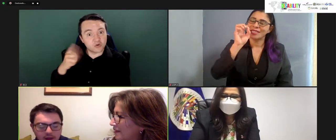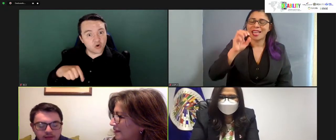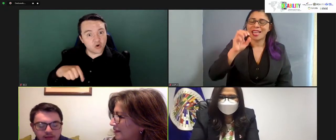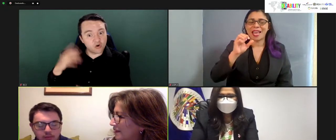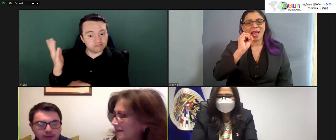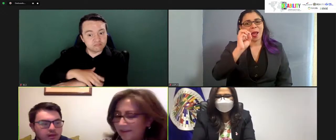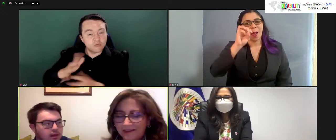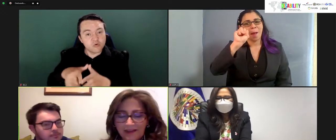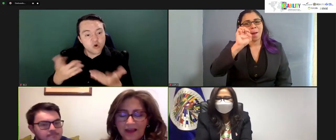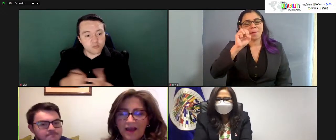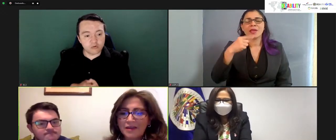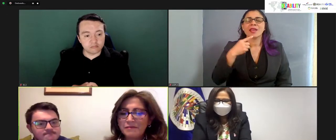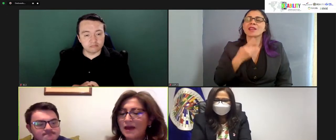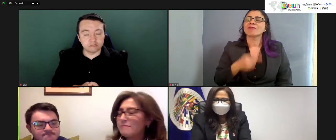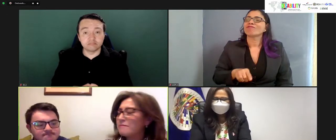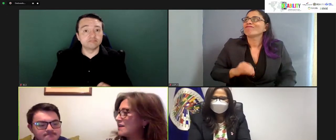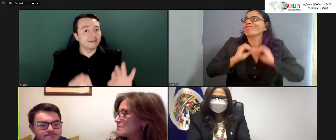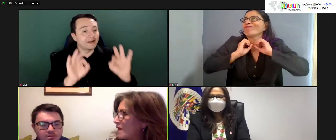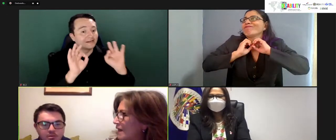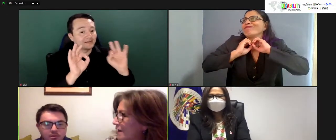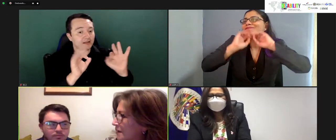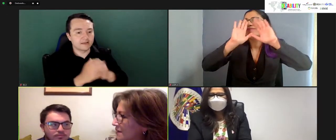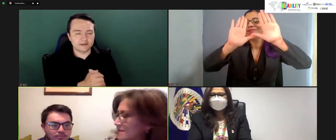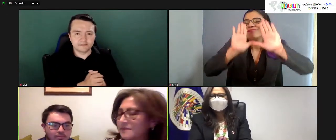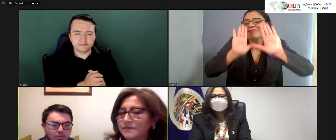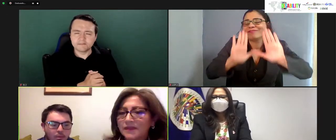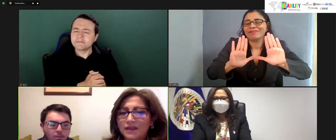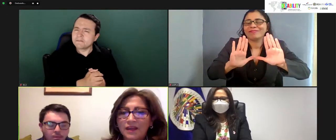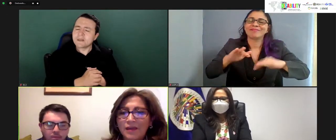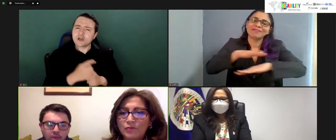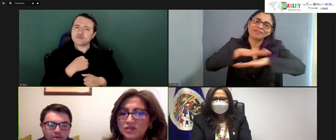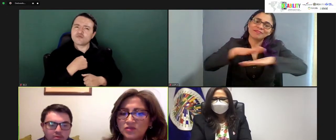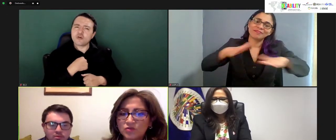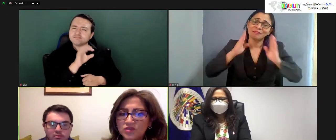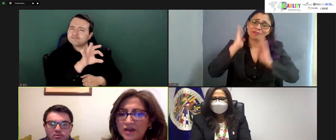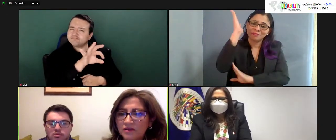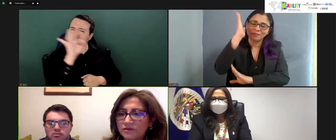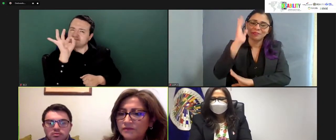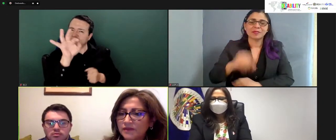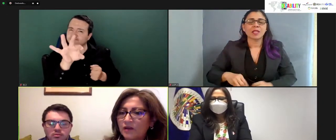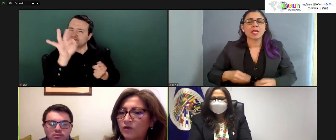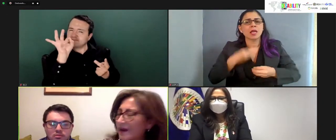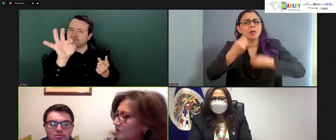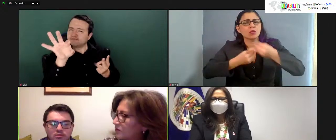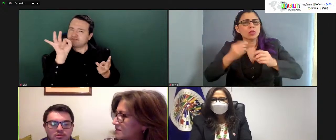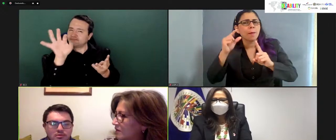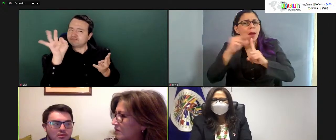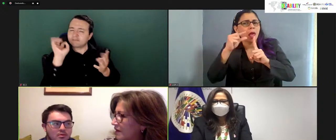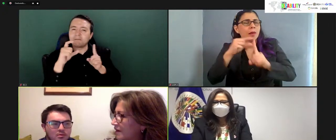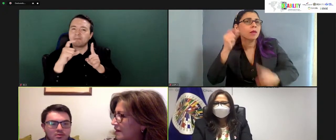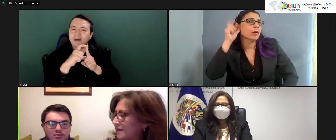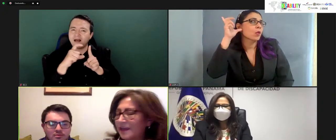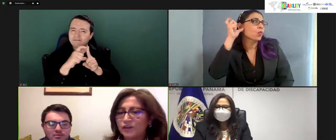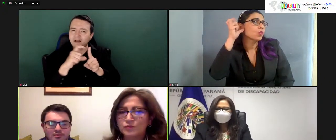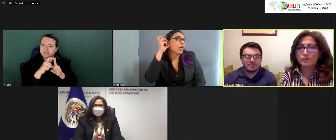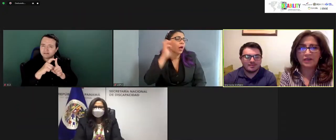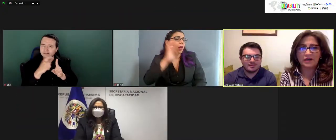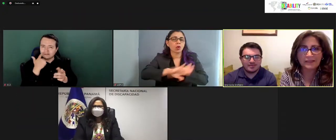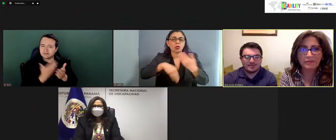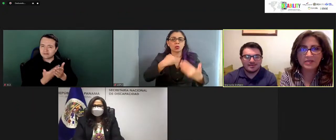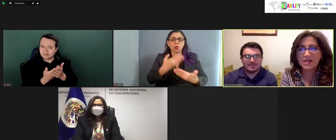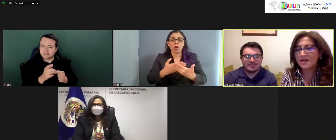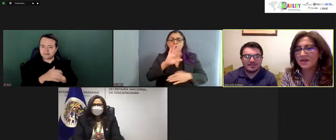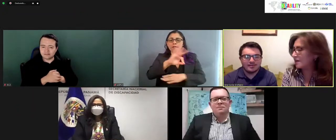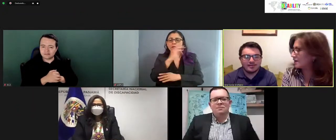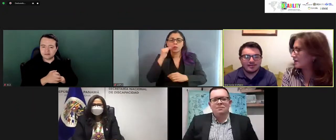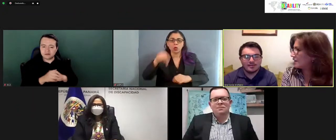how has this day been for you that was has been great there are several words that we have heard along this